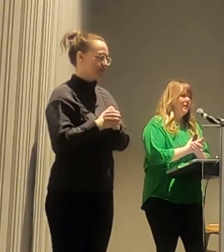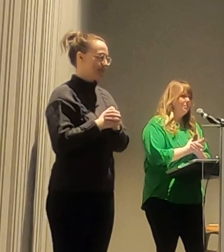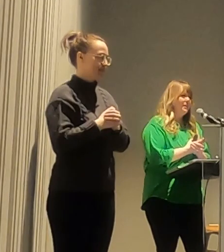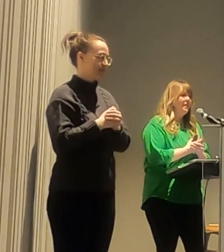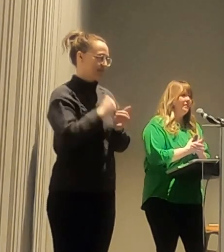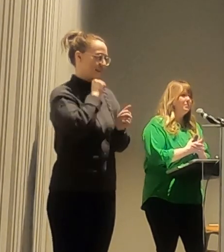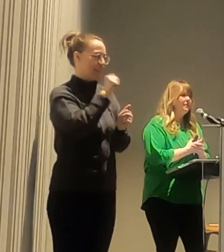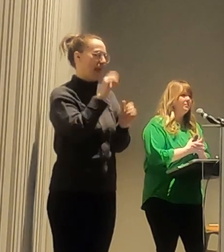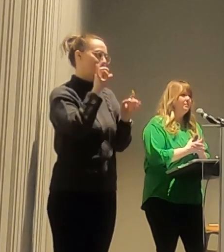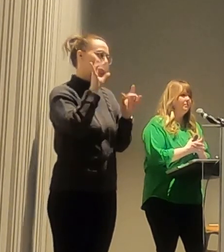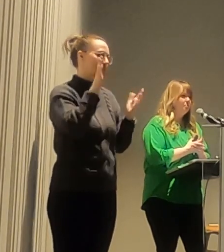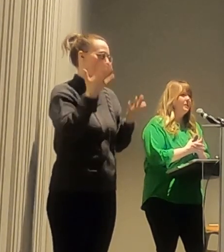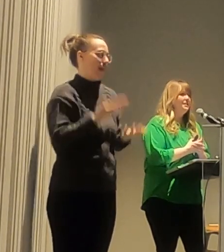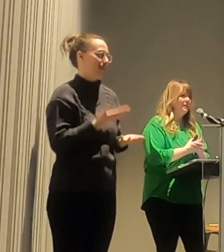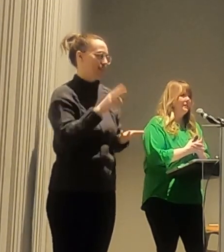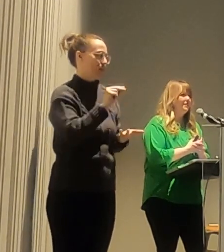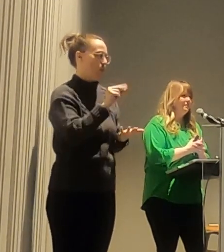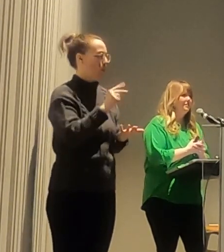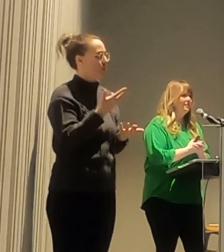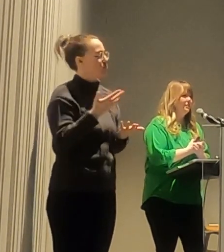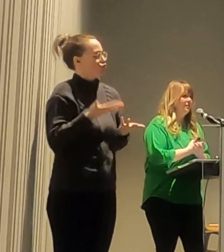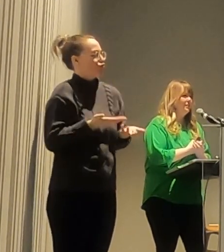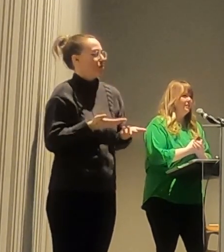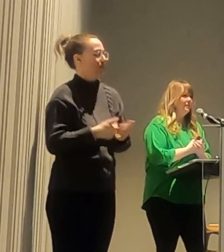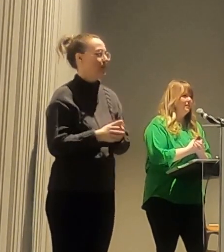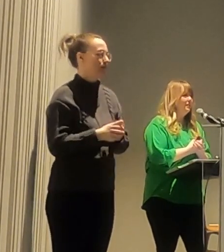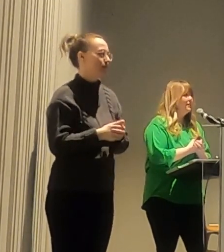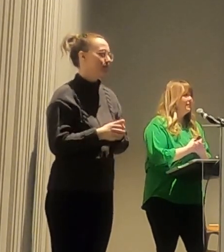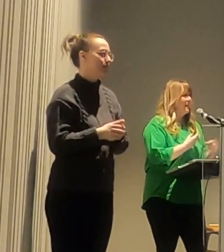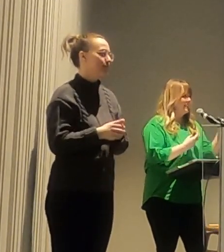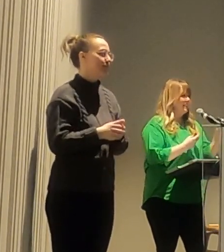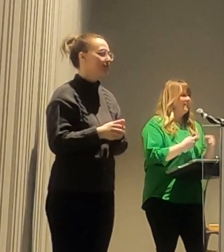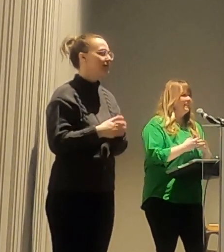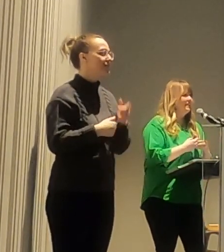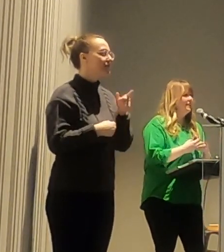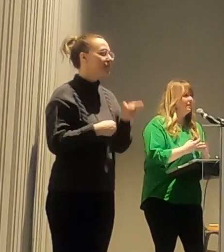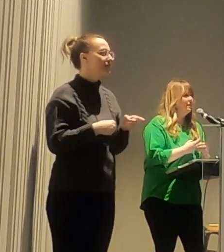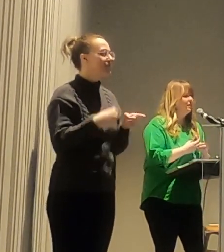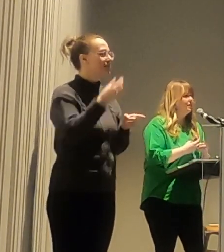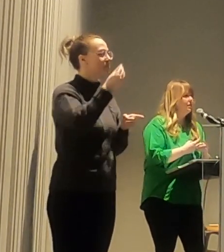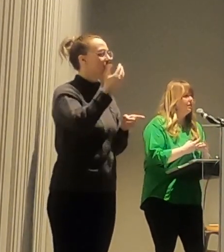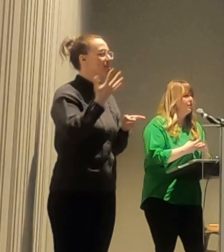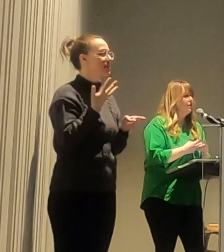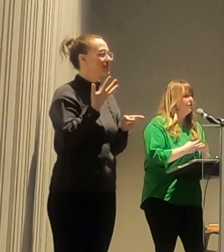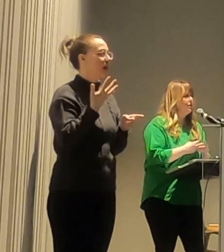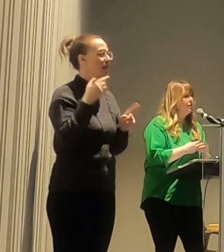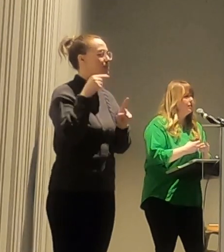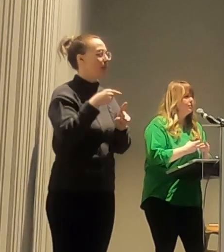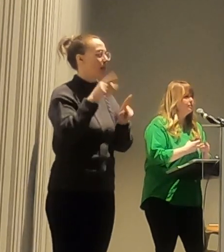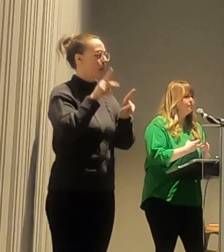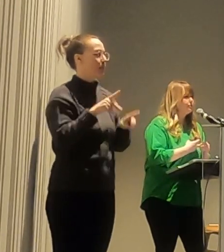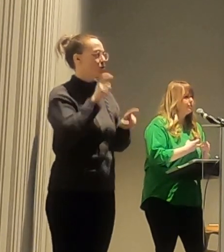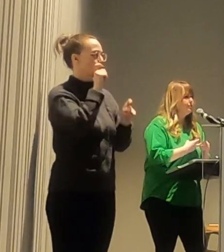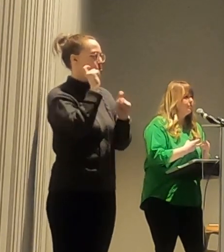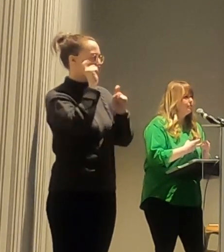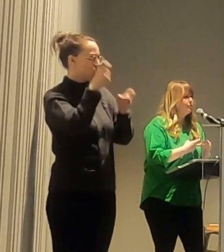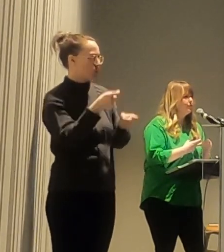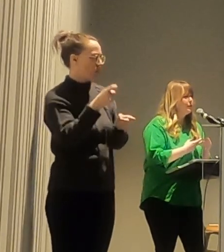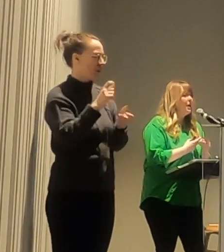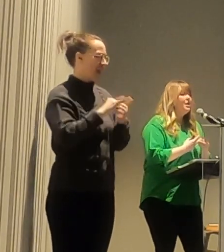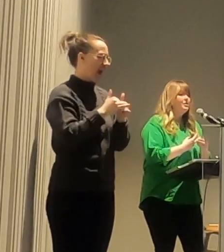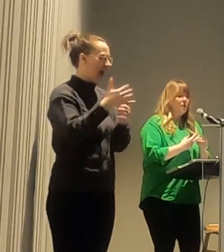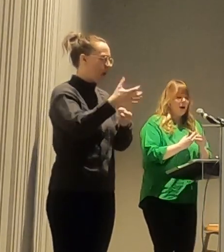Not terribly heavy, but pretty significant. Yes. Tell us a little bit about the person that donated them and where she got